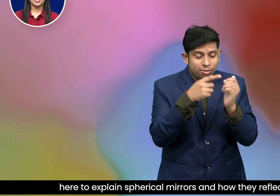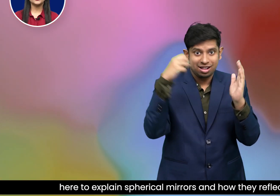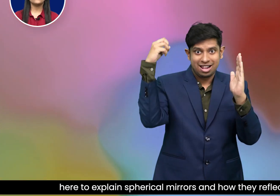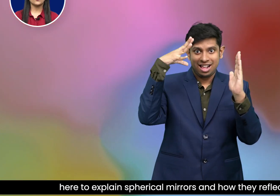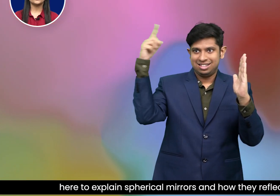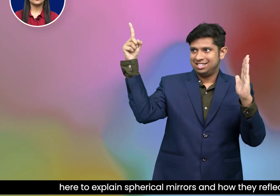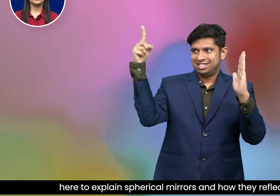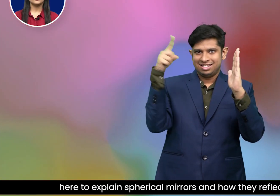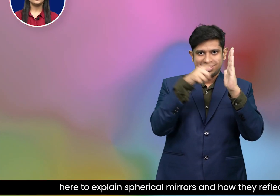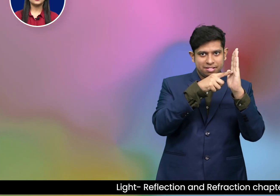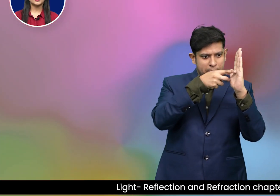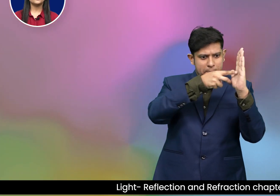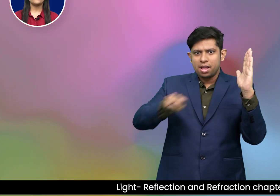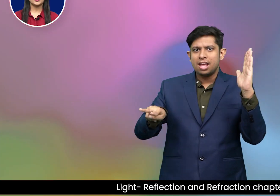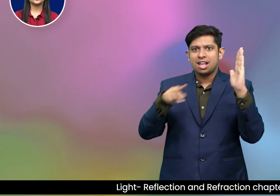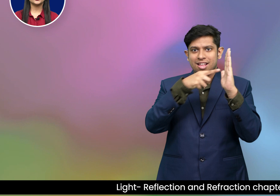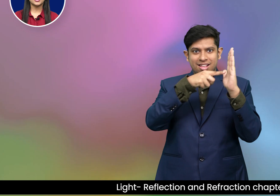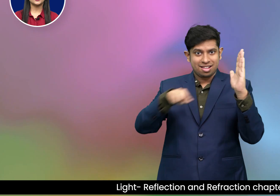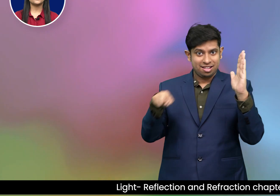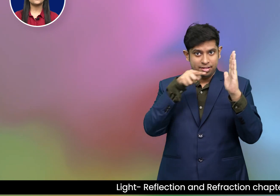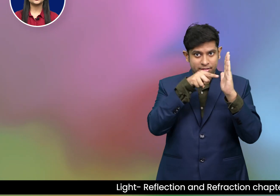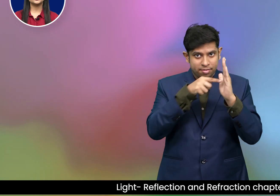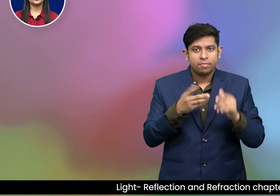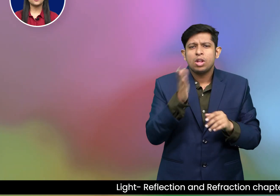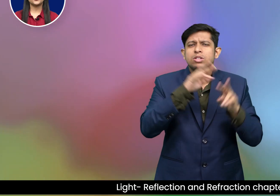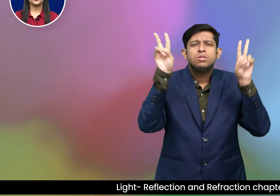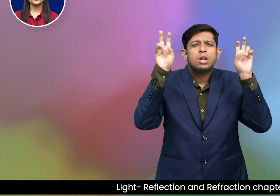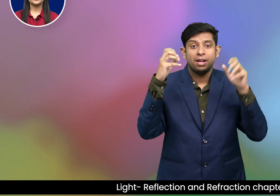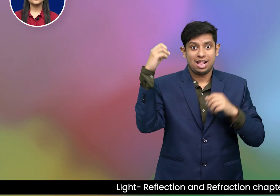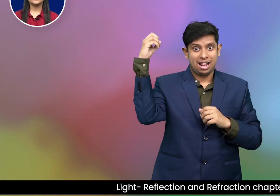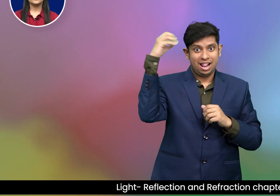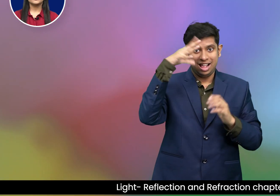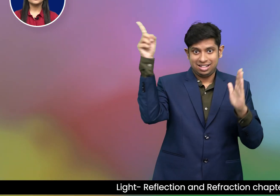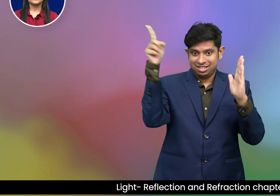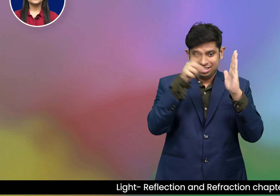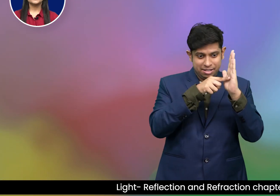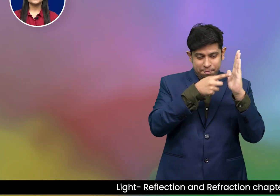reflect light from the light reflection and refraction chapter.